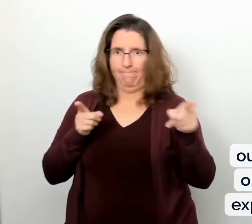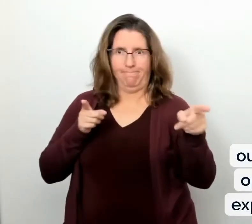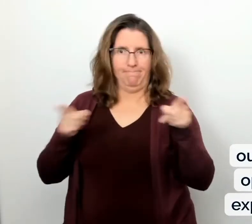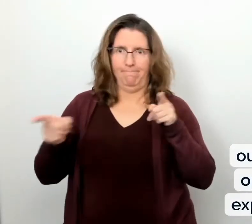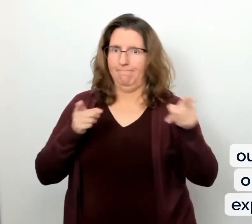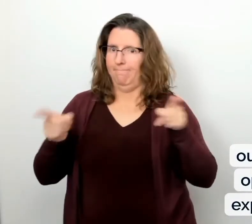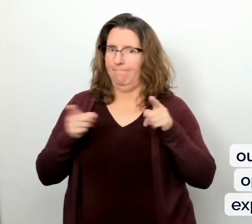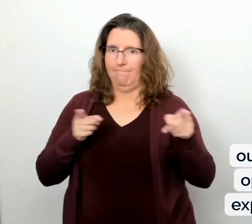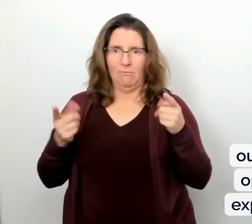How do we do this?